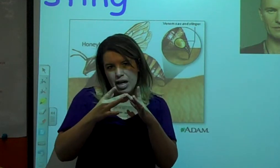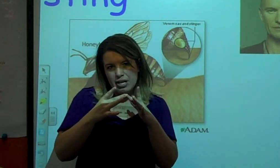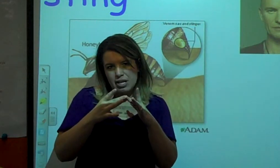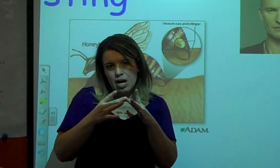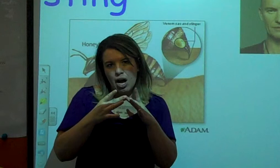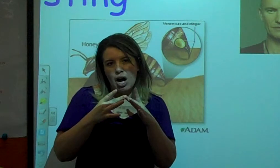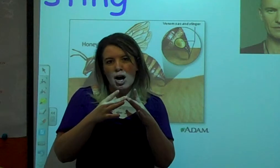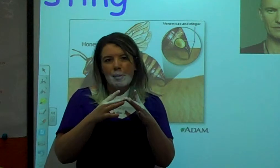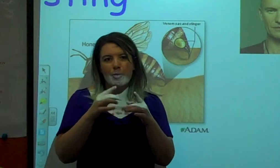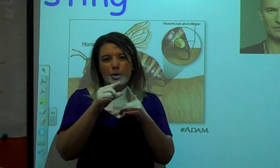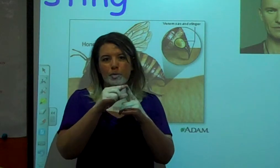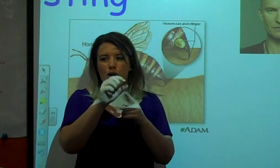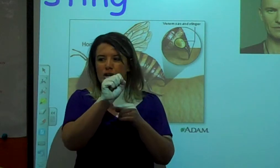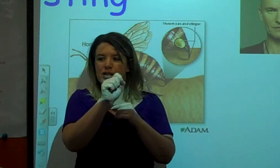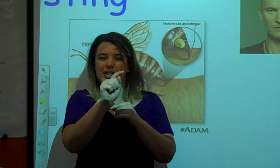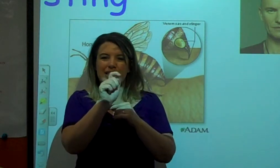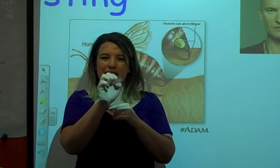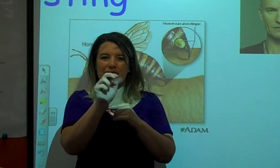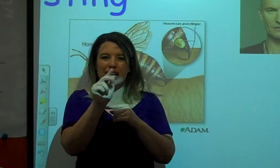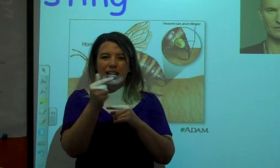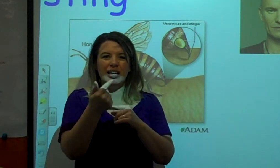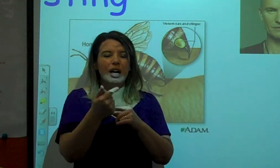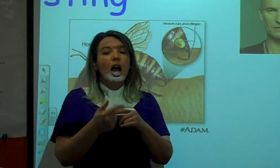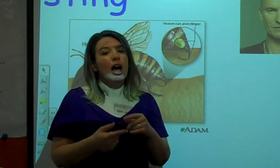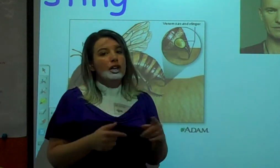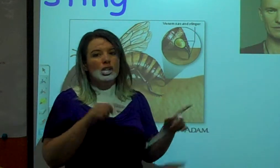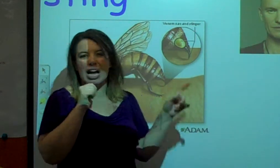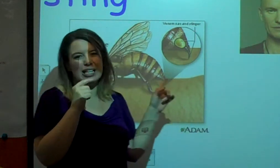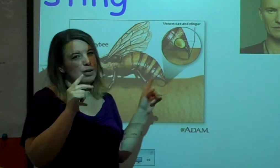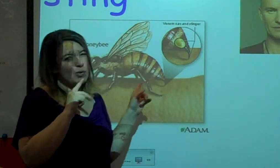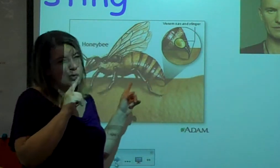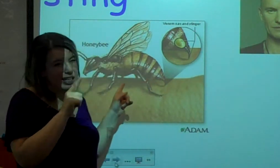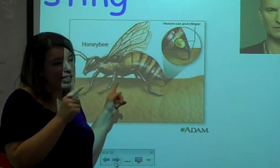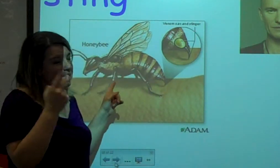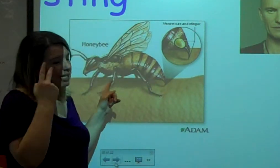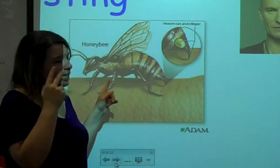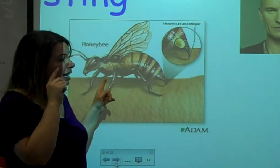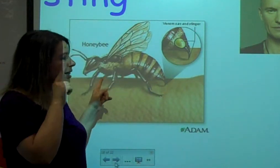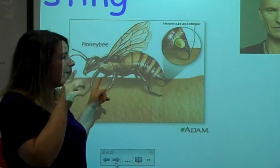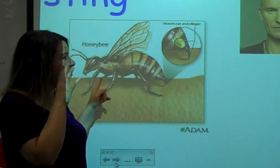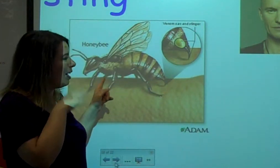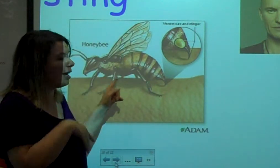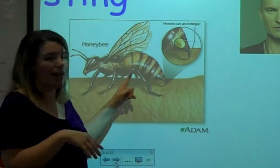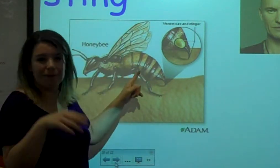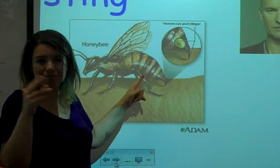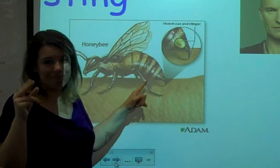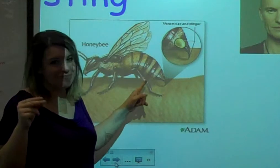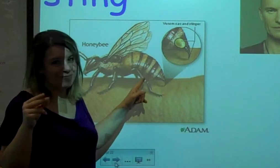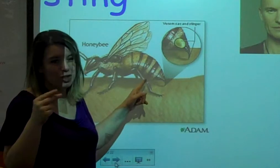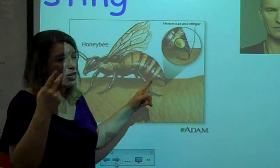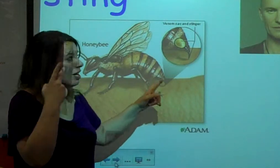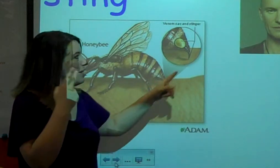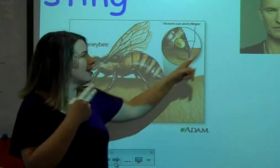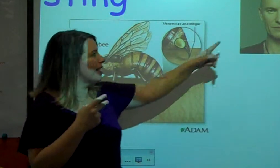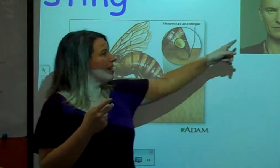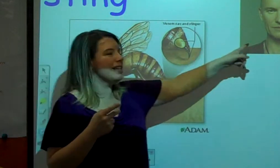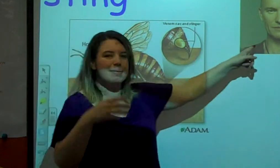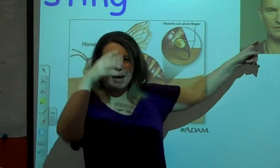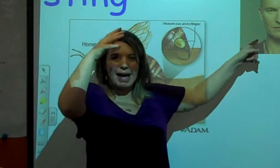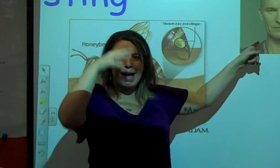internet the word sting, you're not going to really see the bee. You're going to see this